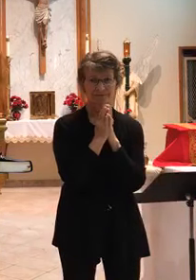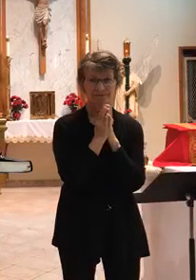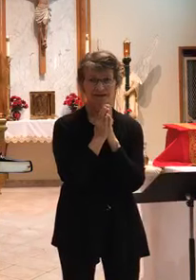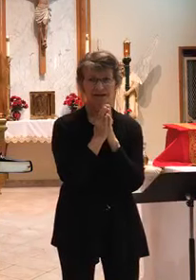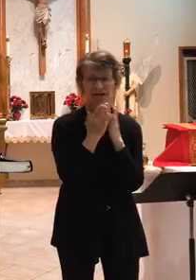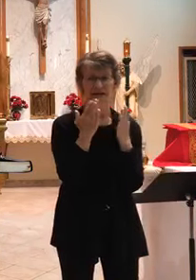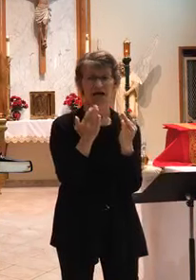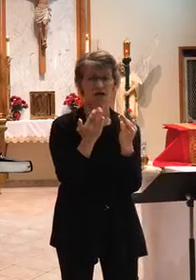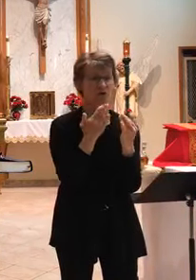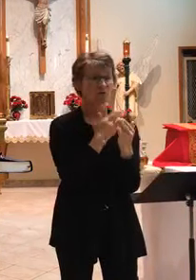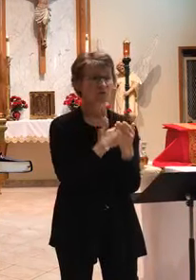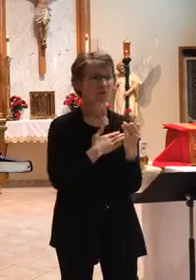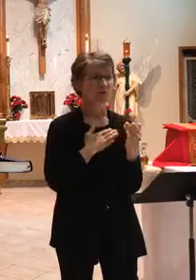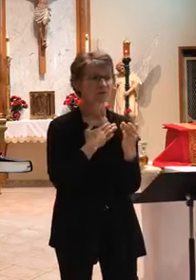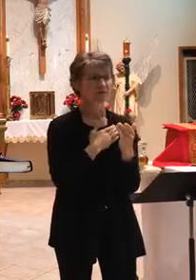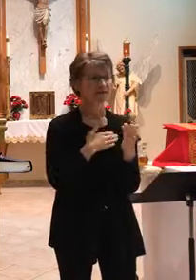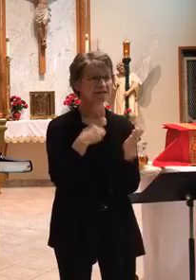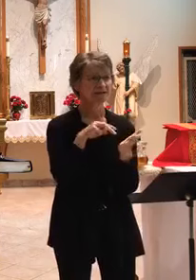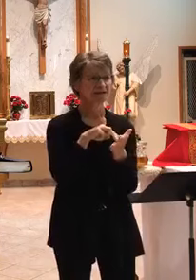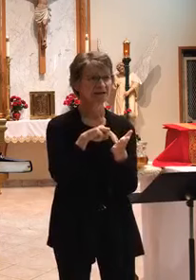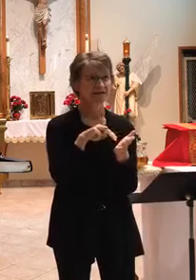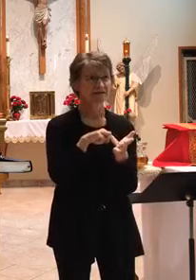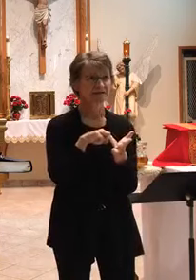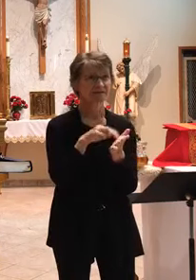Dear family, let's stand.